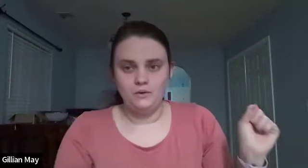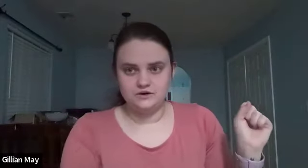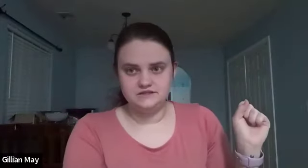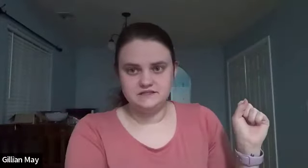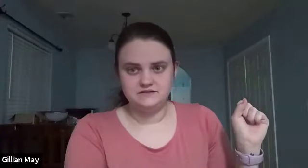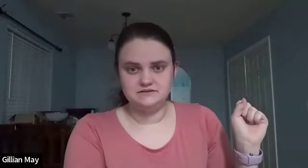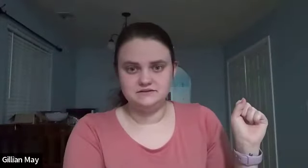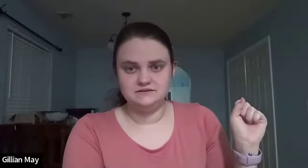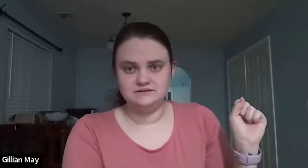Horse,